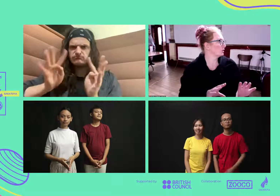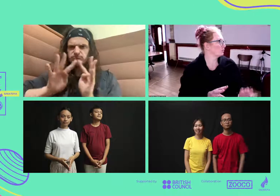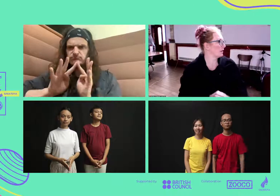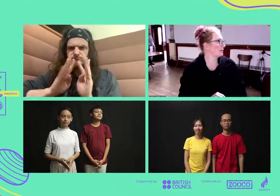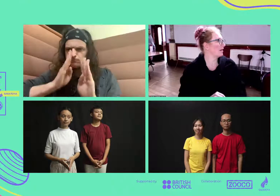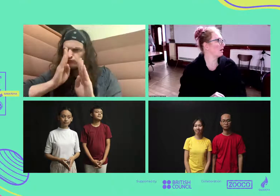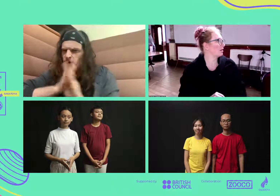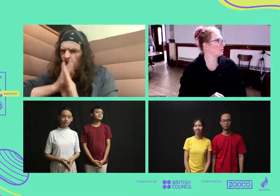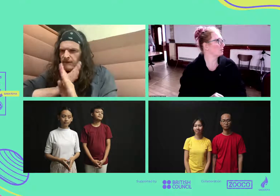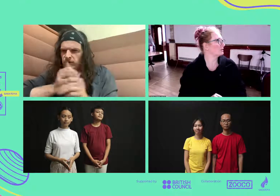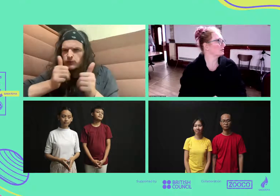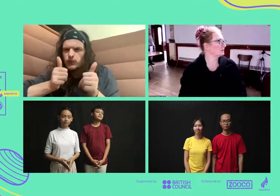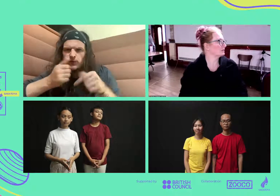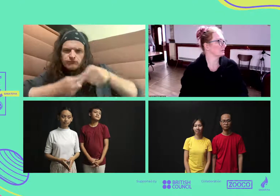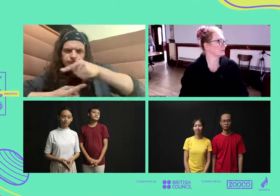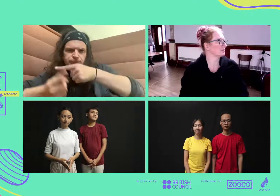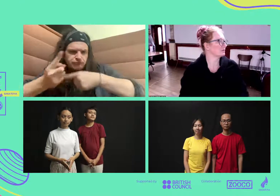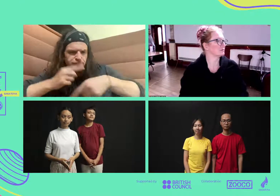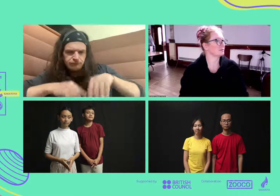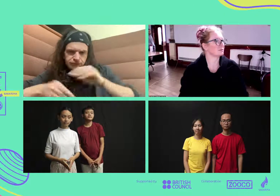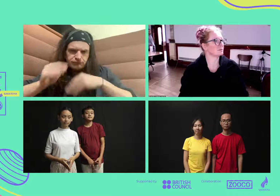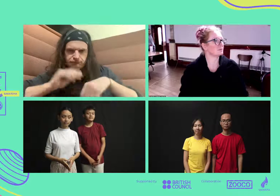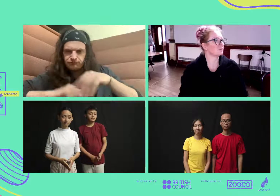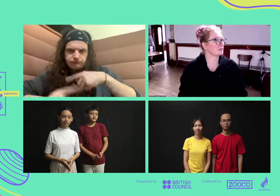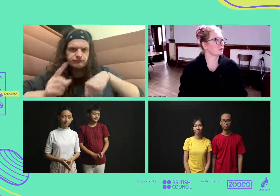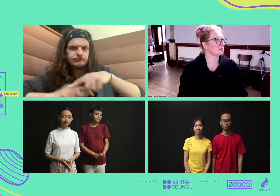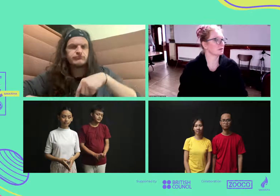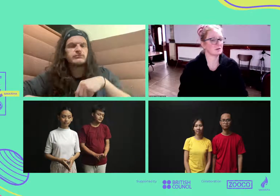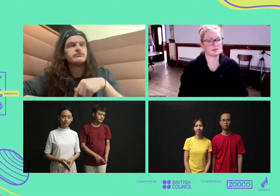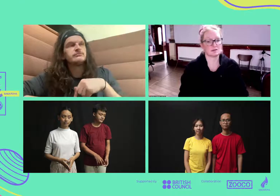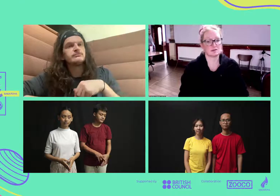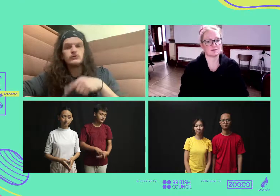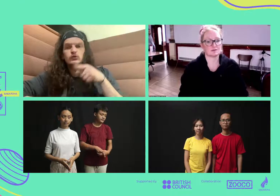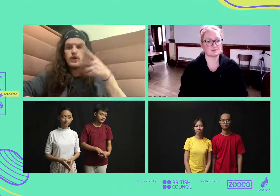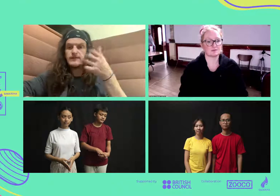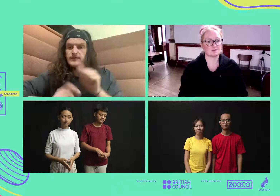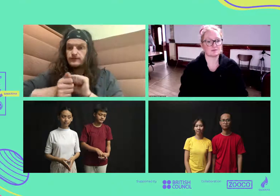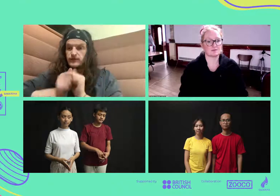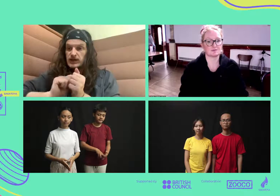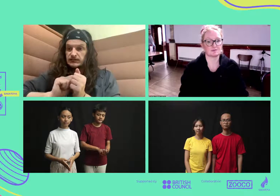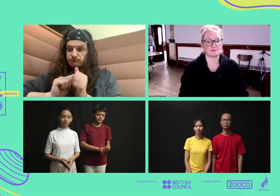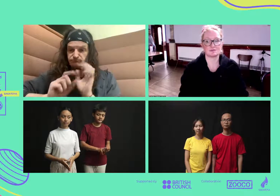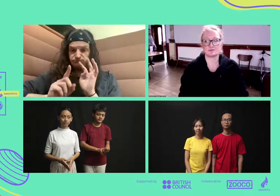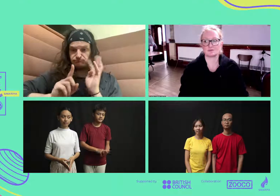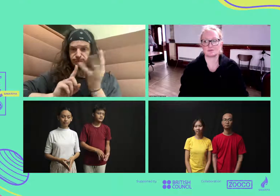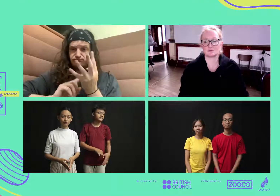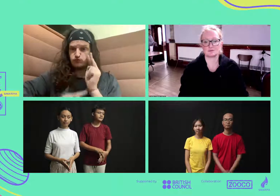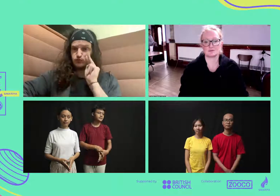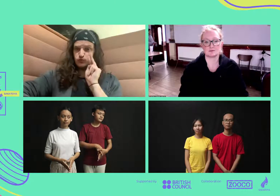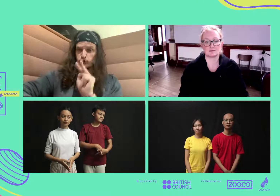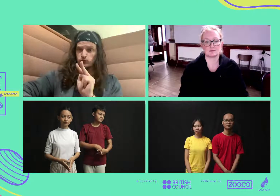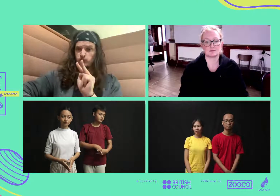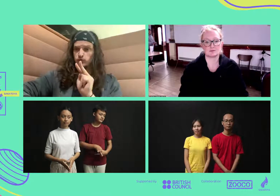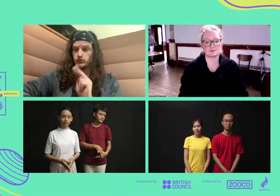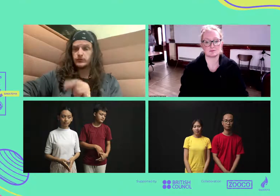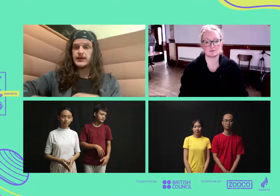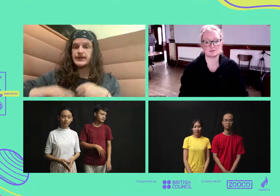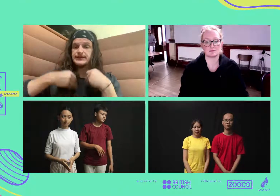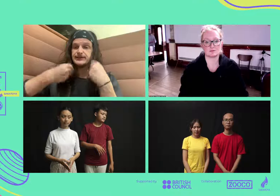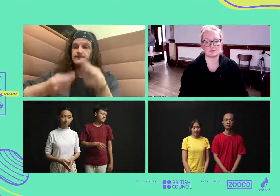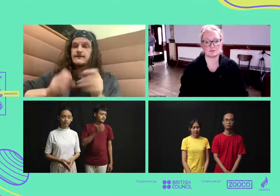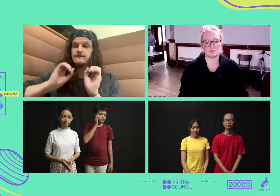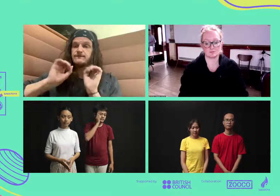practicing for them, if you've got, it's good to ask a group of friends or people that you work with just